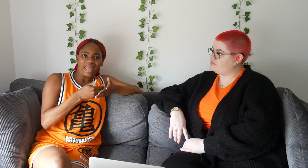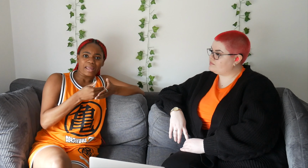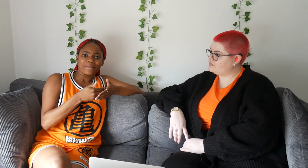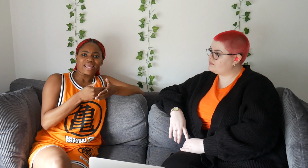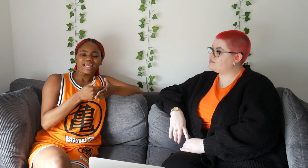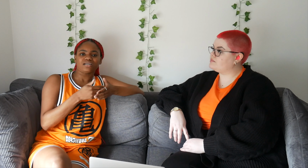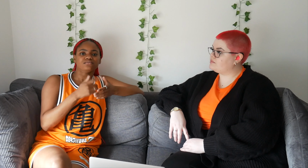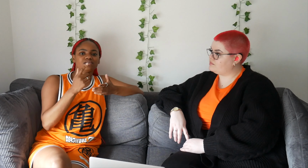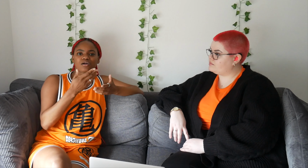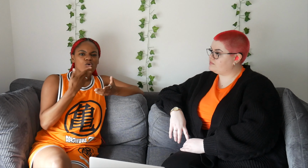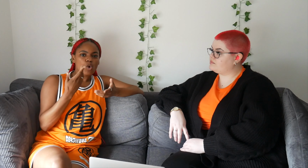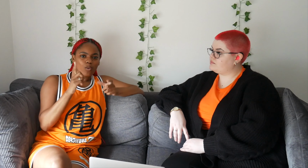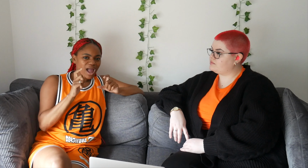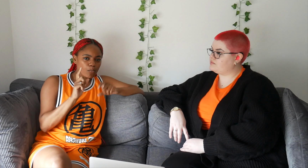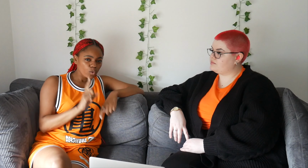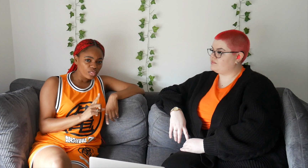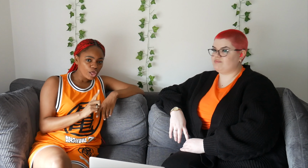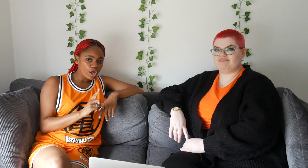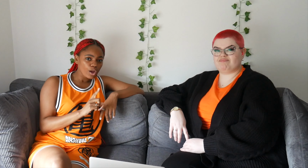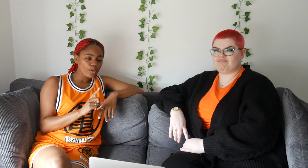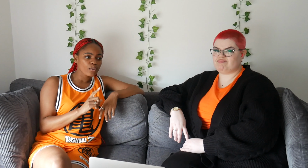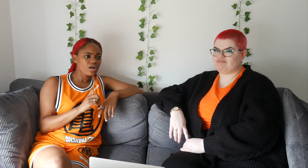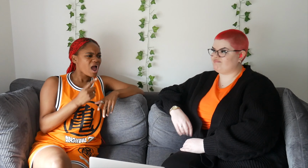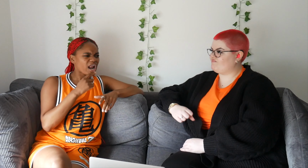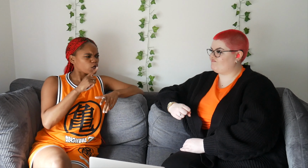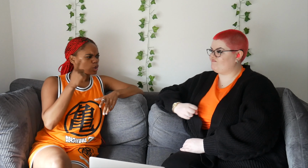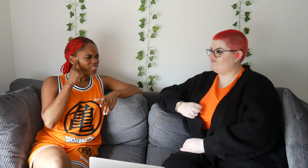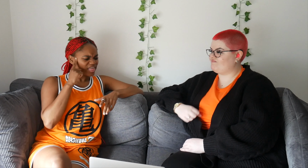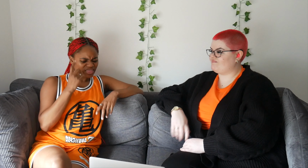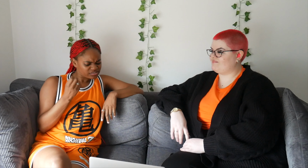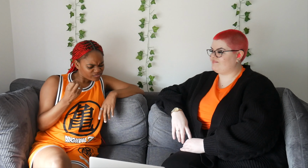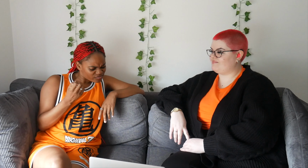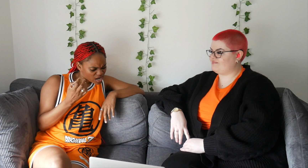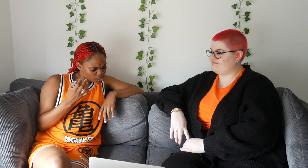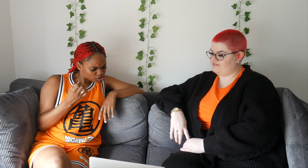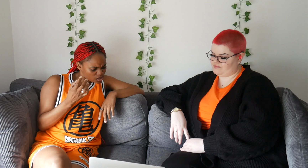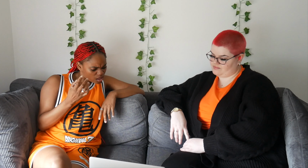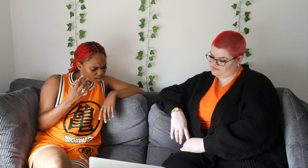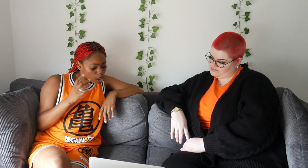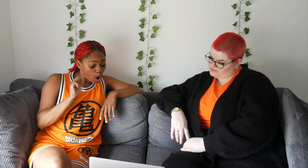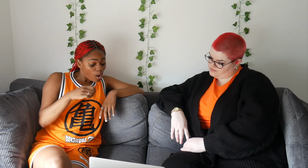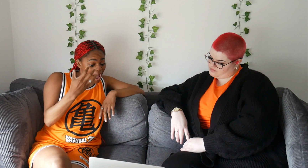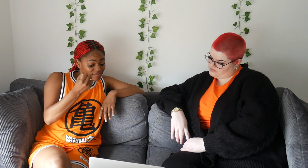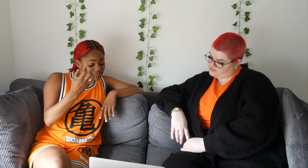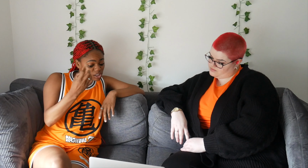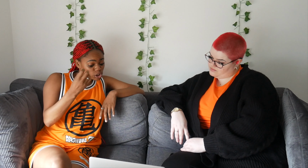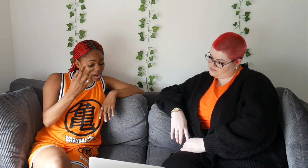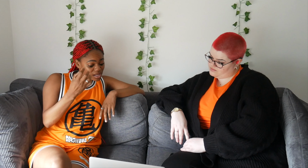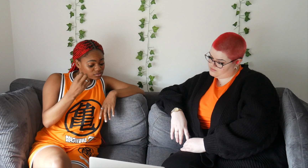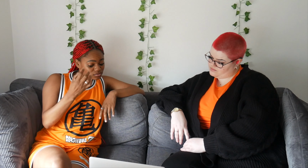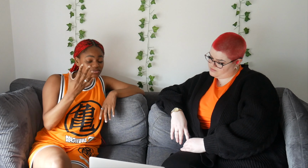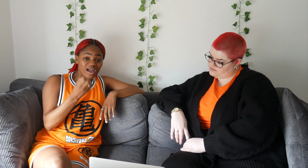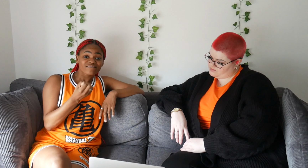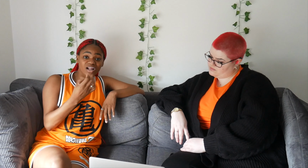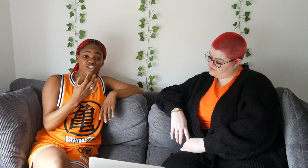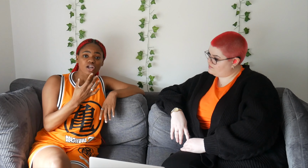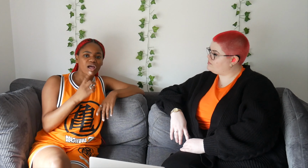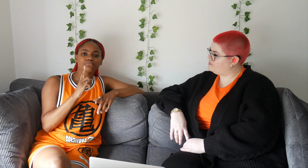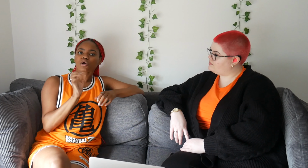their babies, but there isn't a camera, and I don't think there's flashing. Oh, actually, yes, they do have flashing lights, but